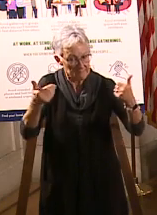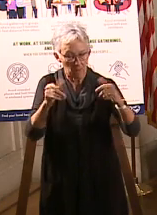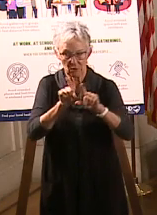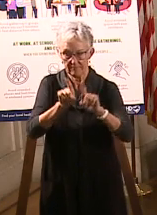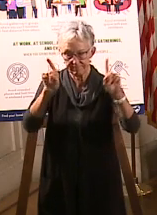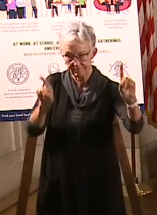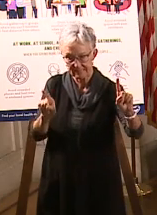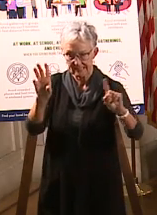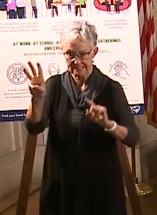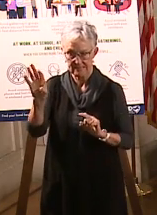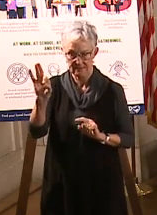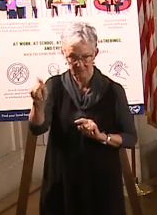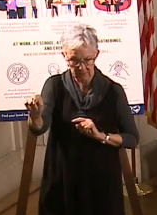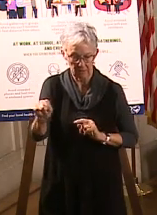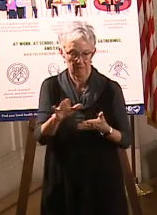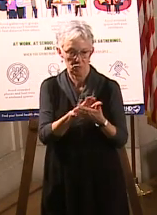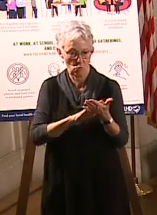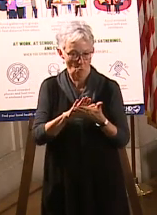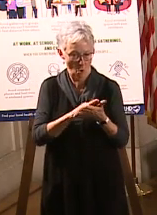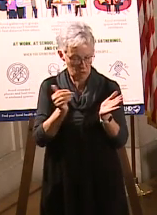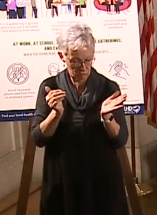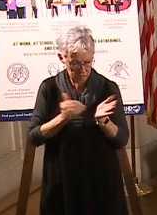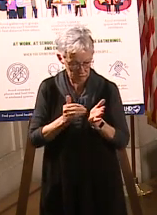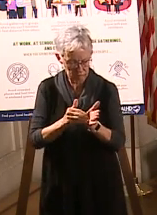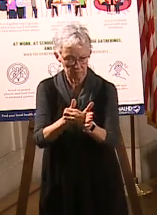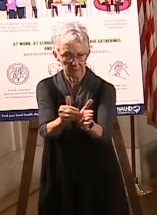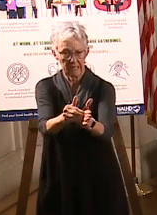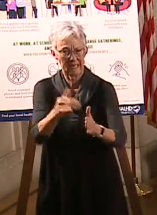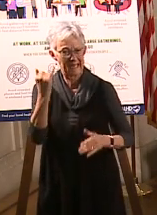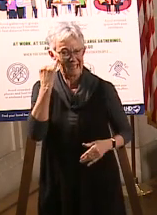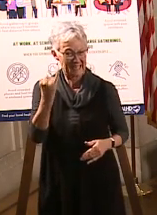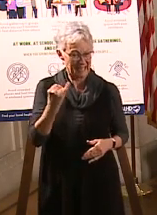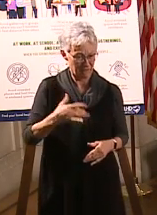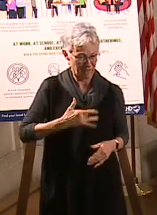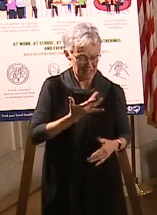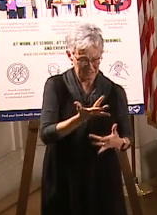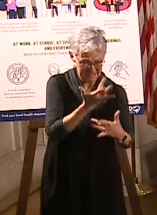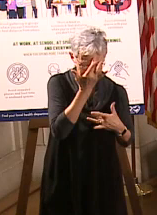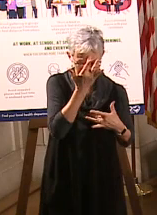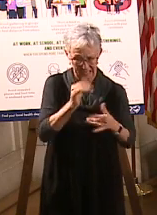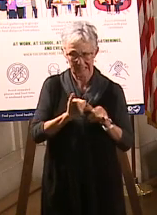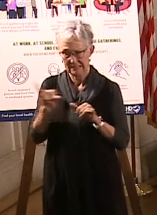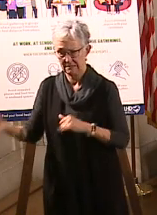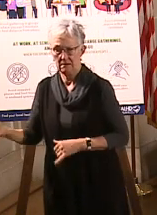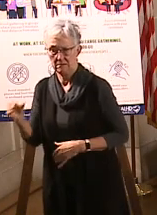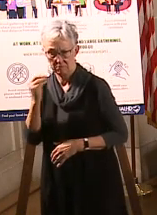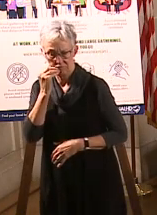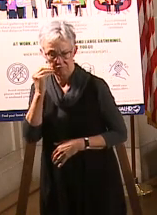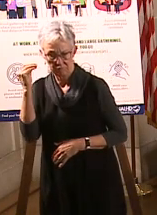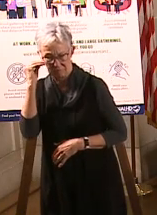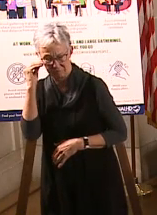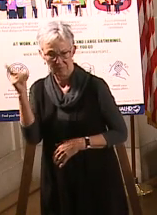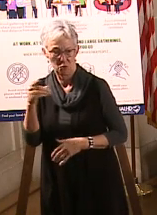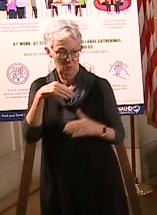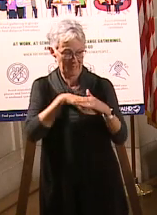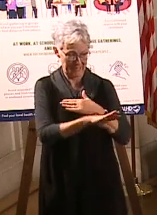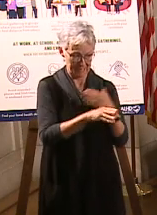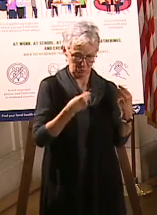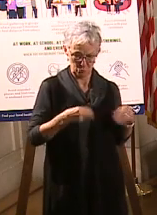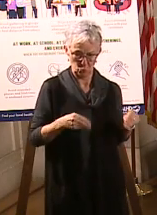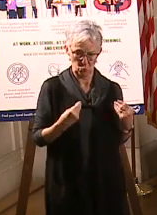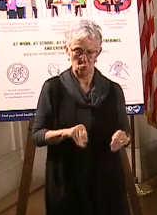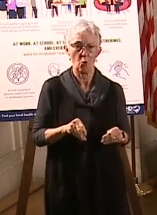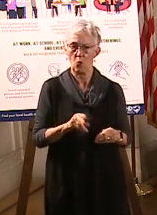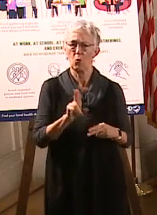your hands often, staying home when you're sick, that's important, wear a mask when you go to the store. All these things will help us preserve our hospital